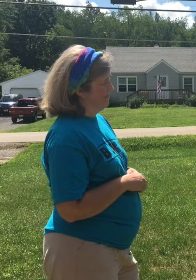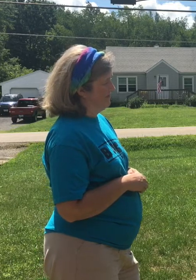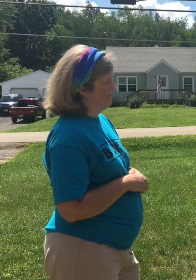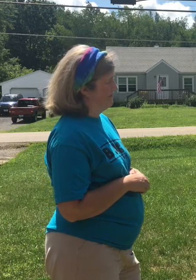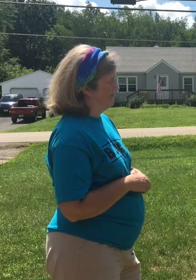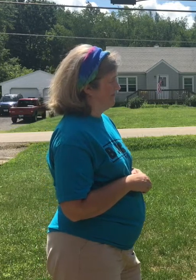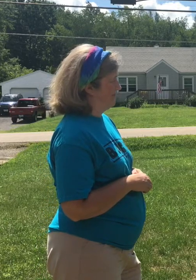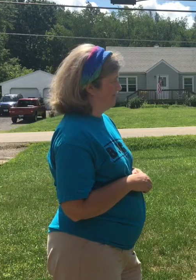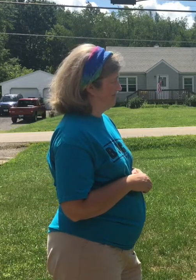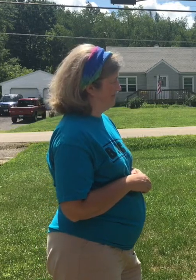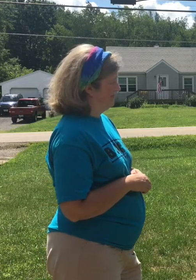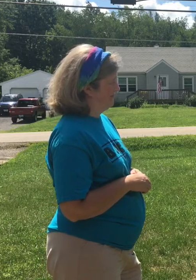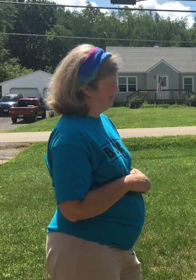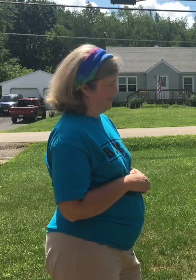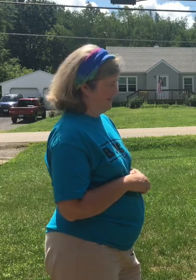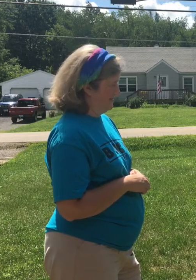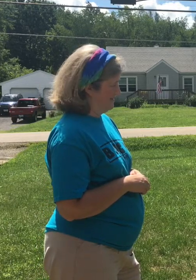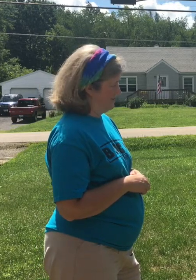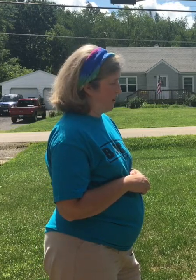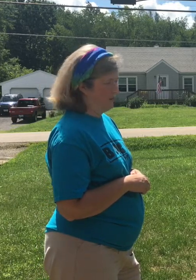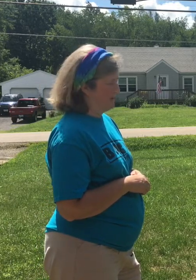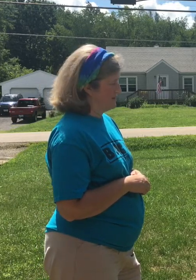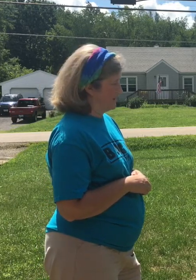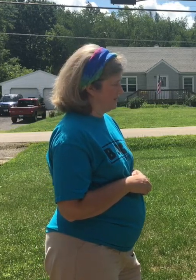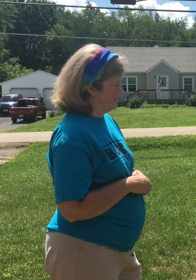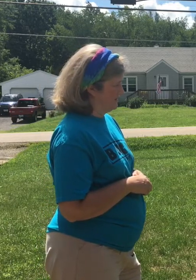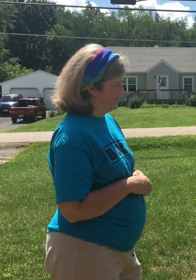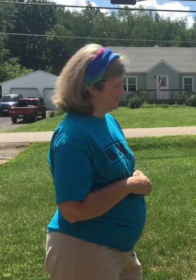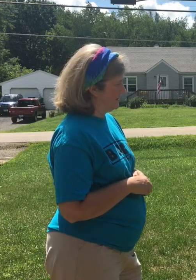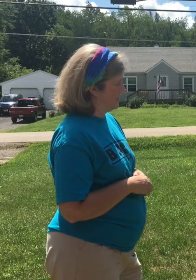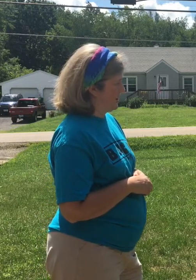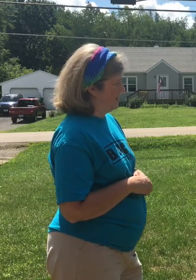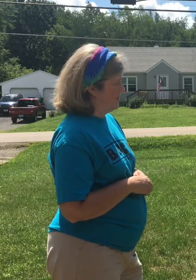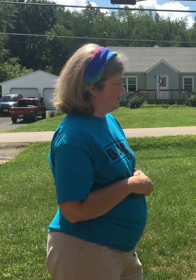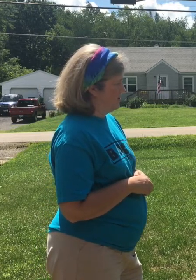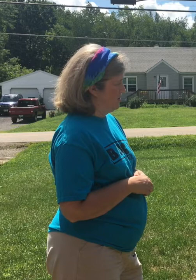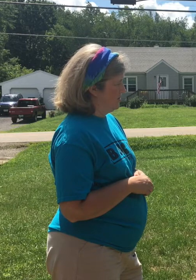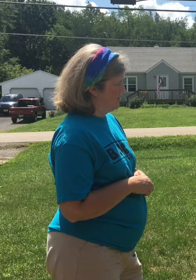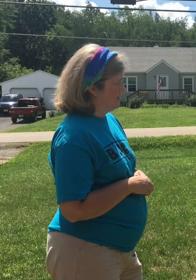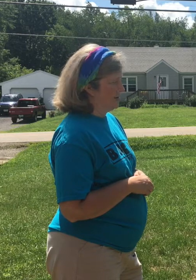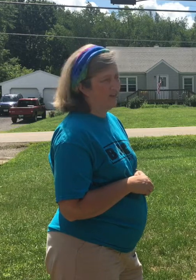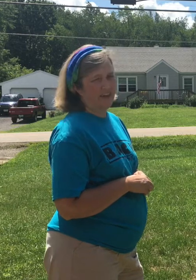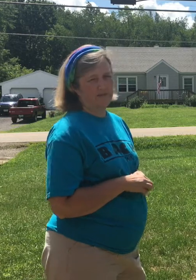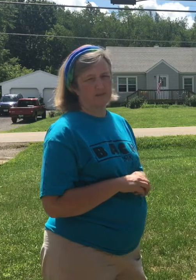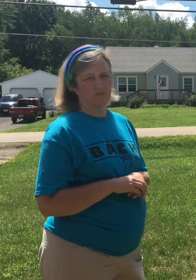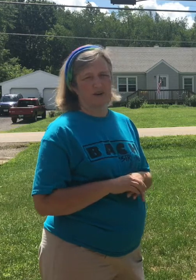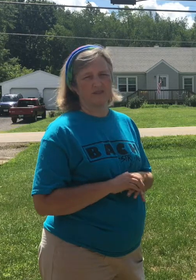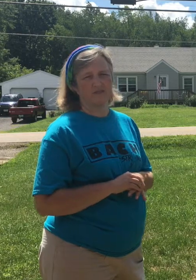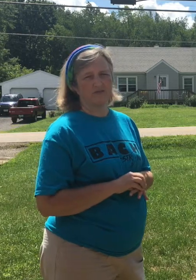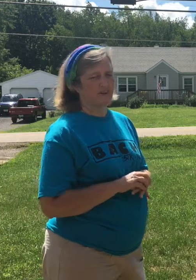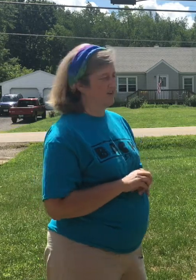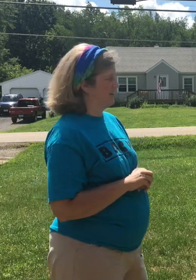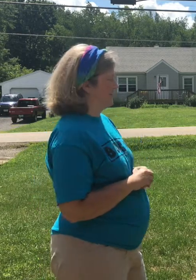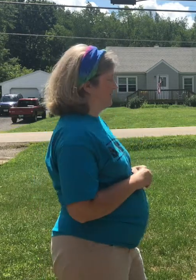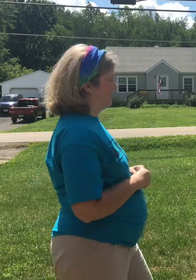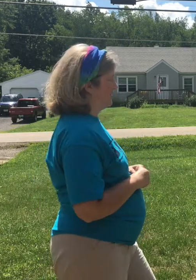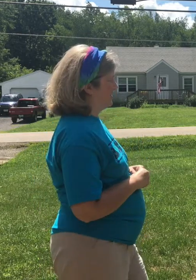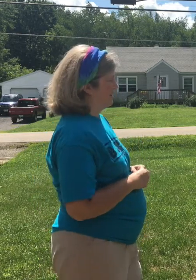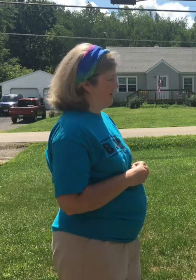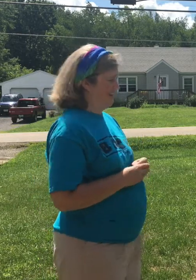I feel like cows get down on all fours, right? Probably so. This is so. Far enough. Okay. Moo! Oh, that was impressive. Thank you. Very good. All right,